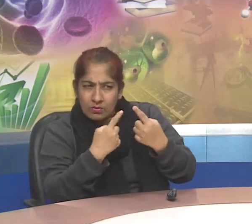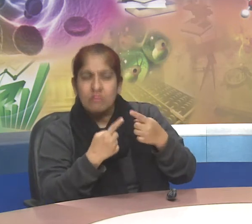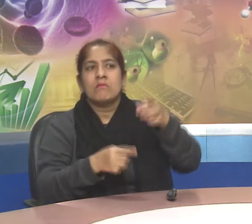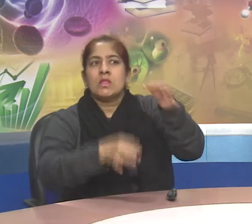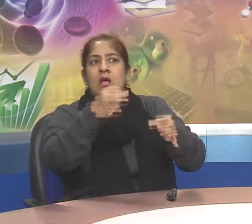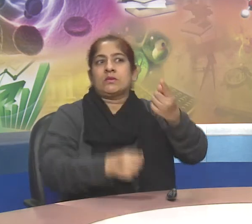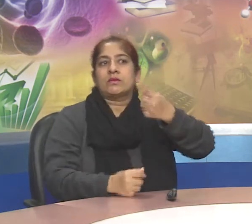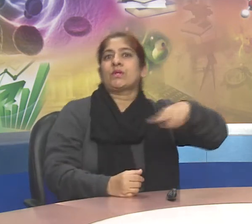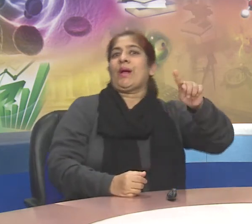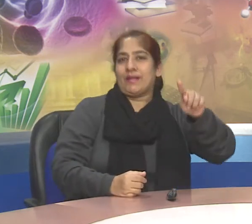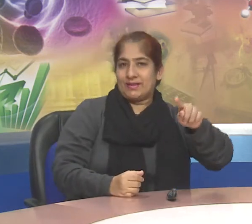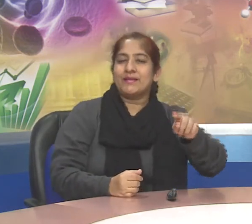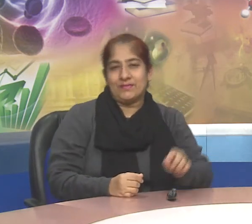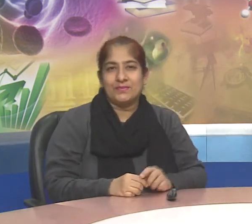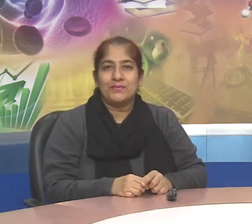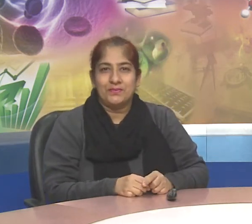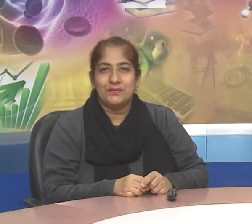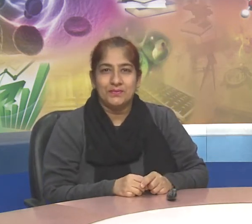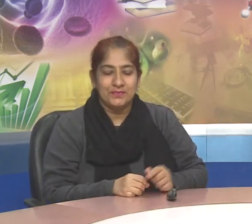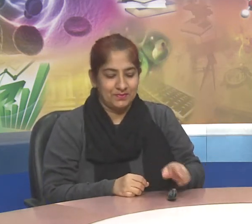Right thing. It means justice.